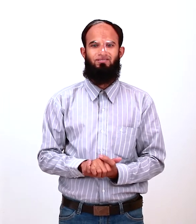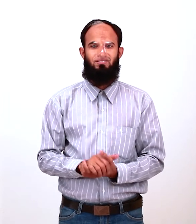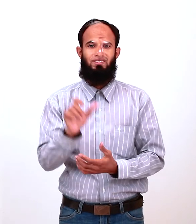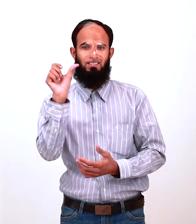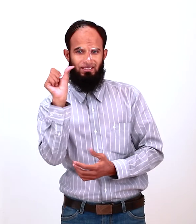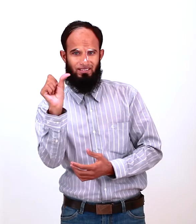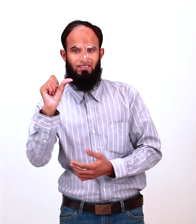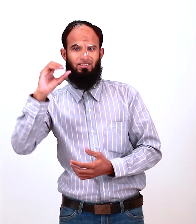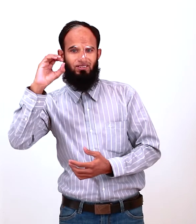6 o'clock.